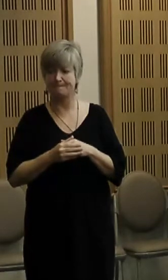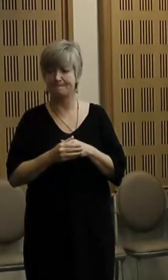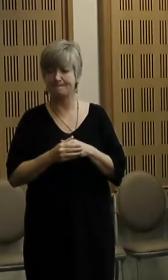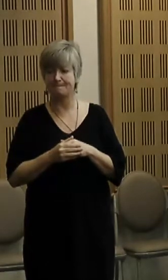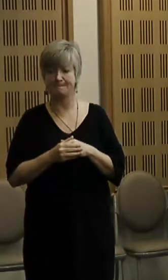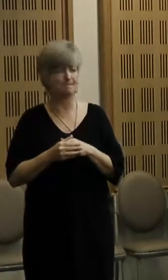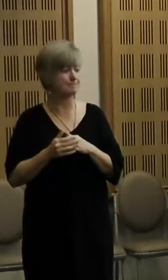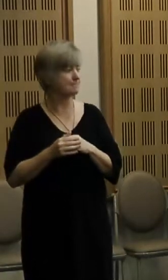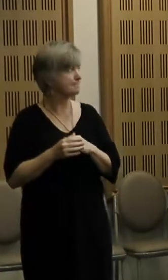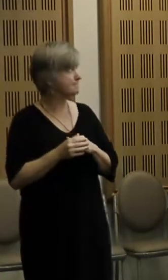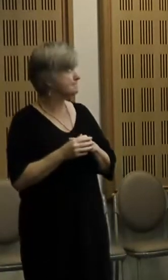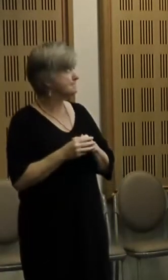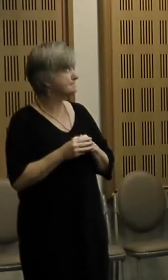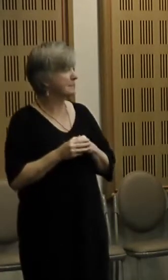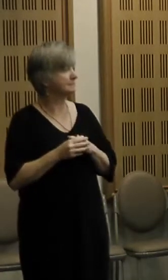Now,